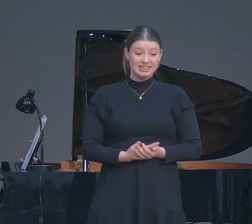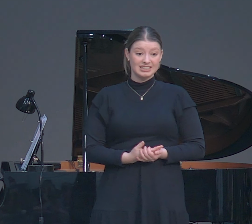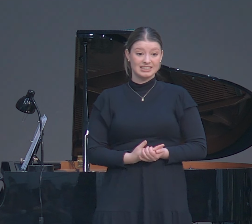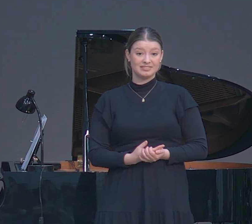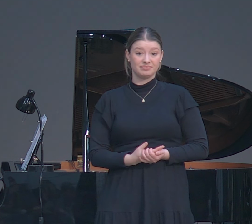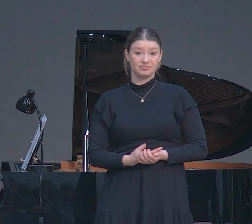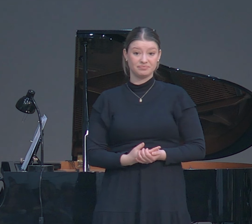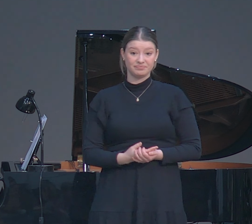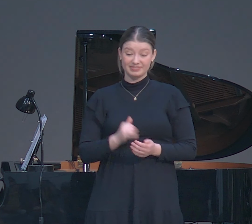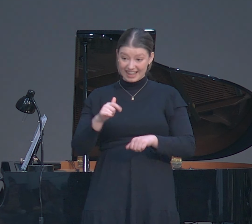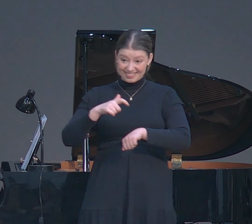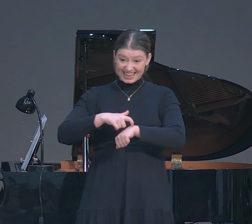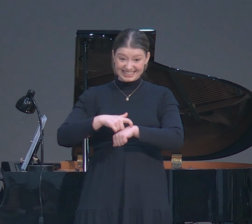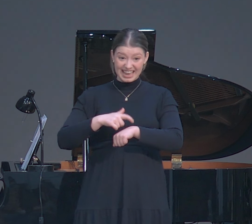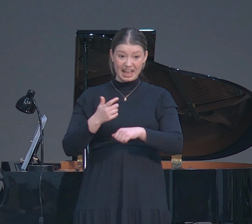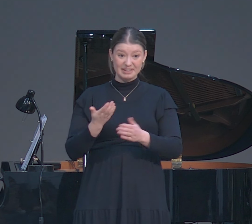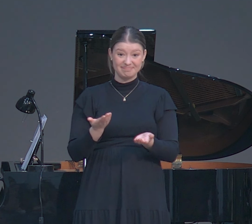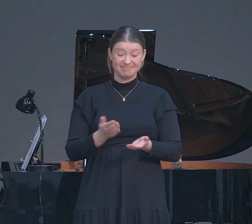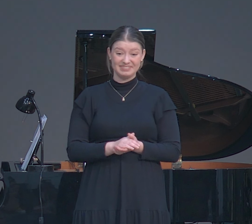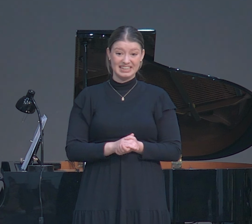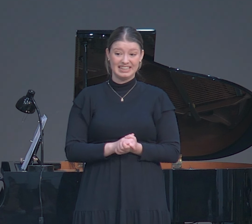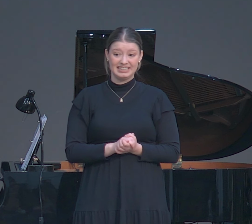when it becomes